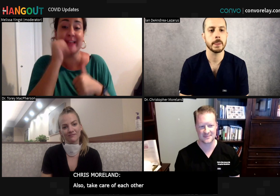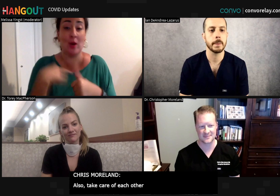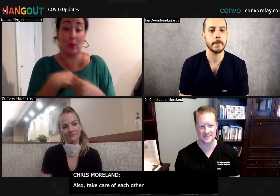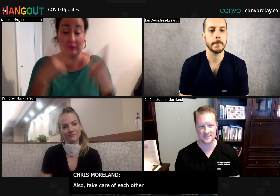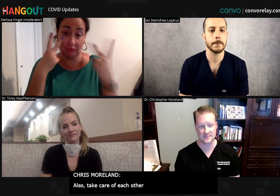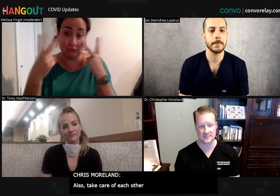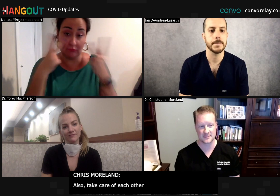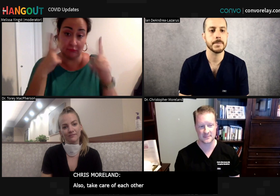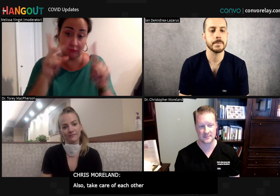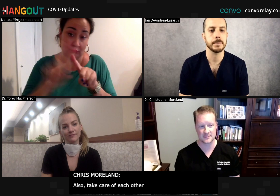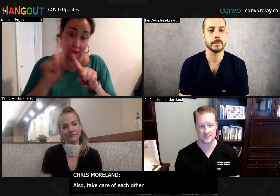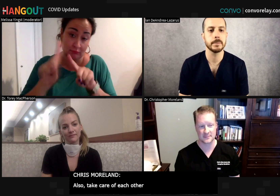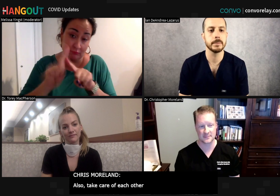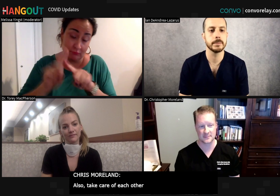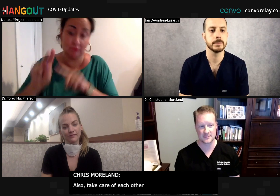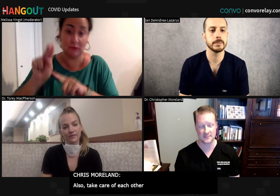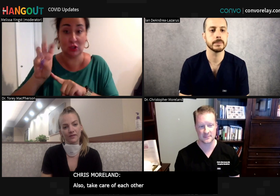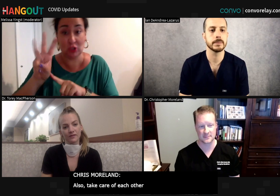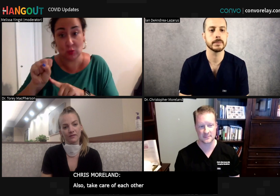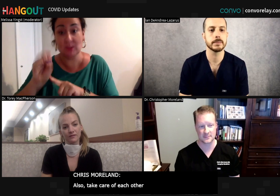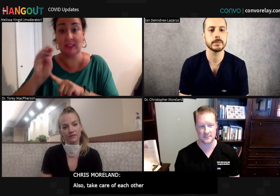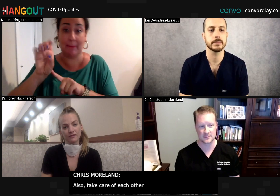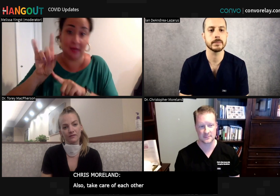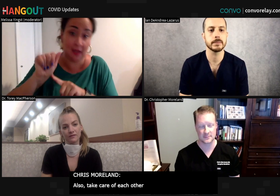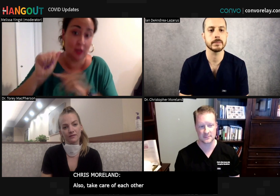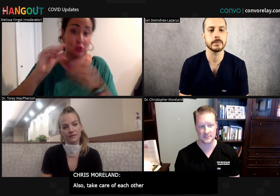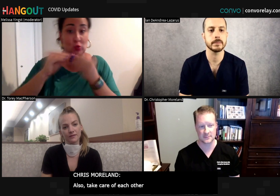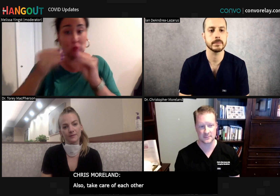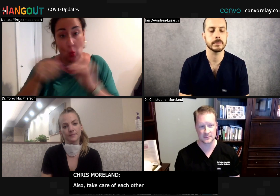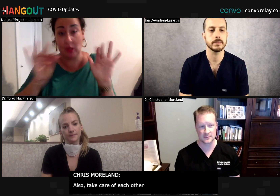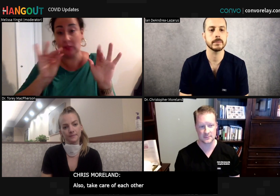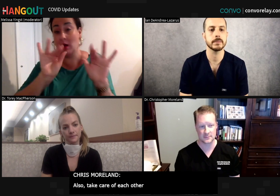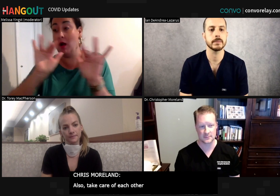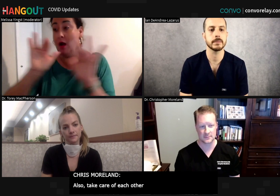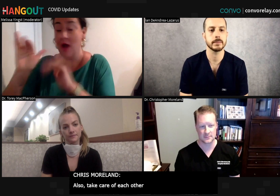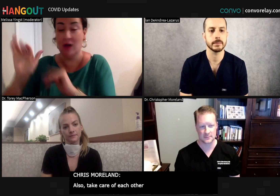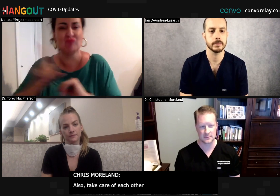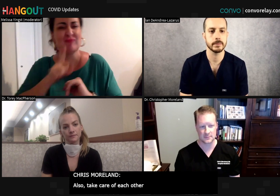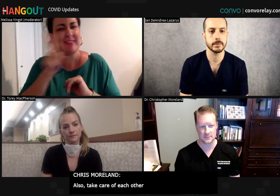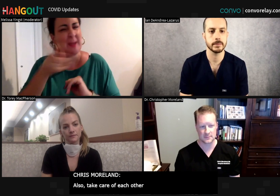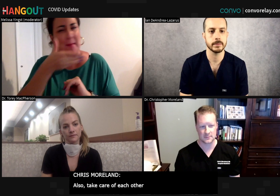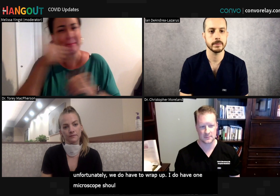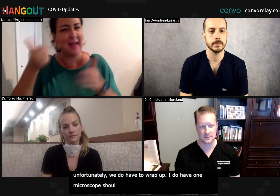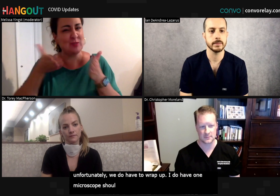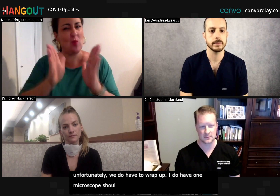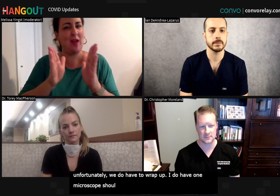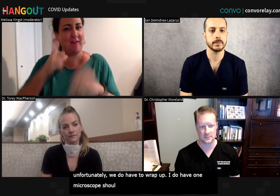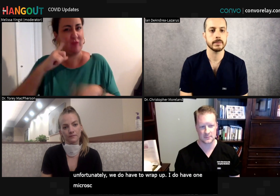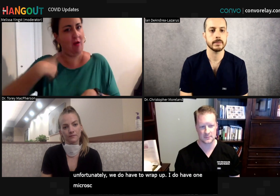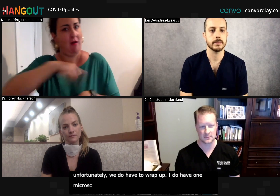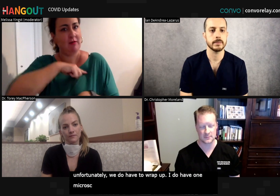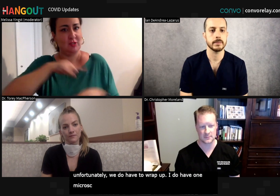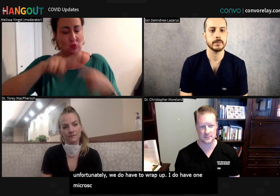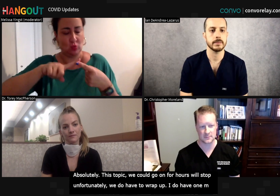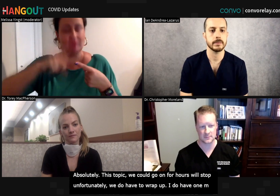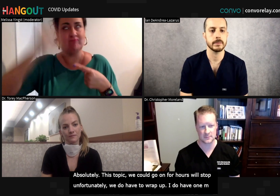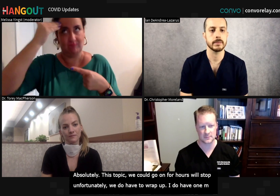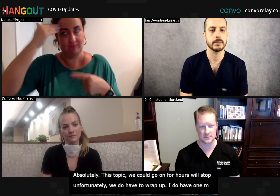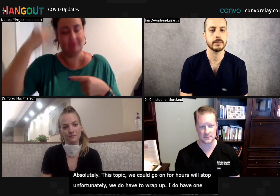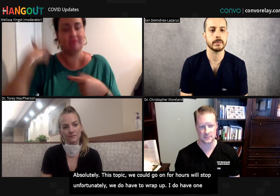last question. Every day, we're seeing all different types of news and media stories. What is the best way